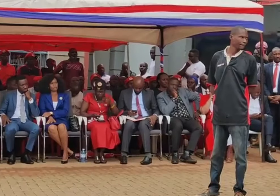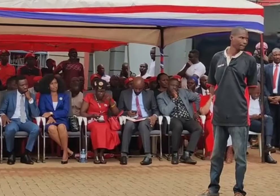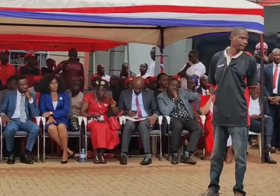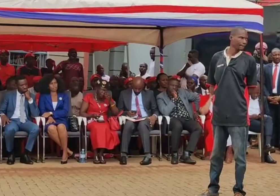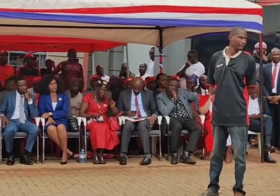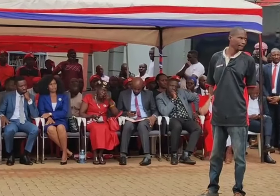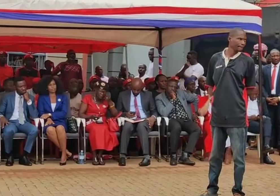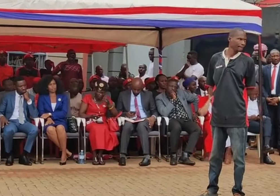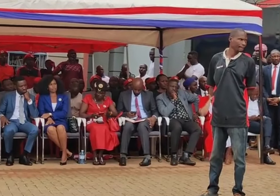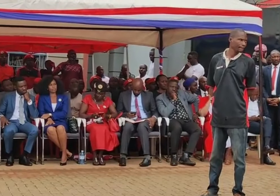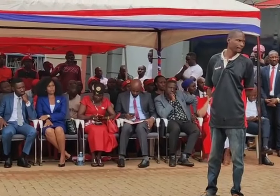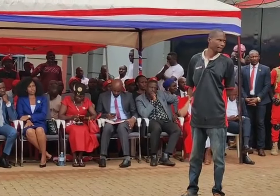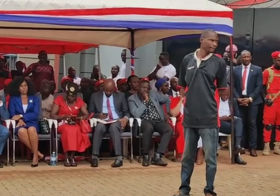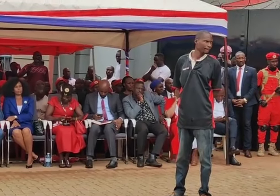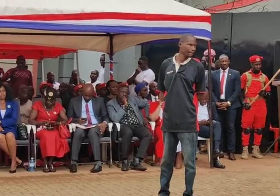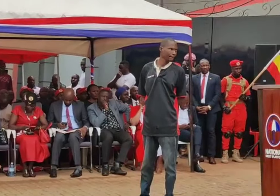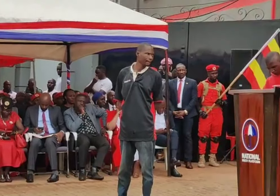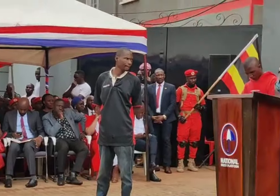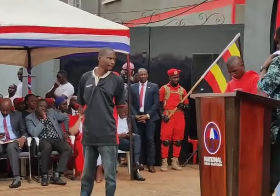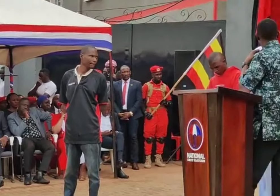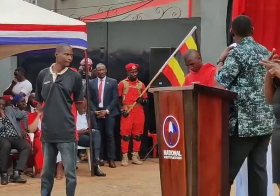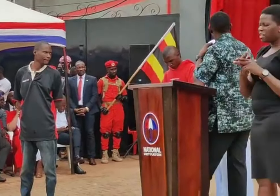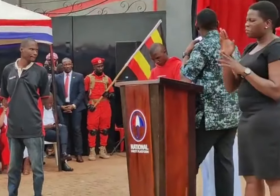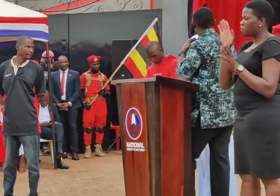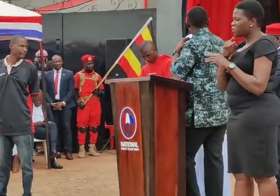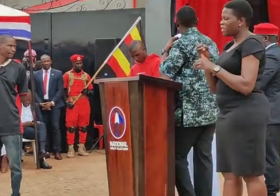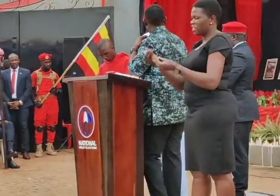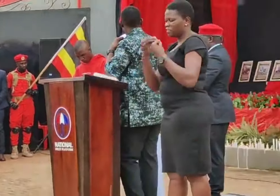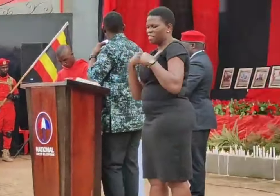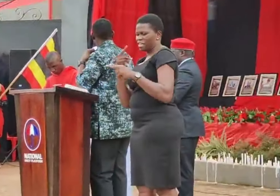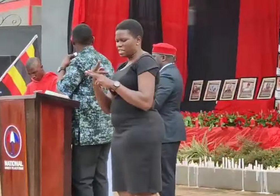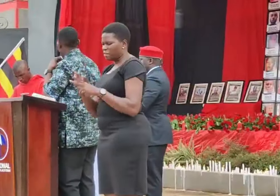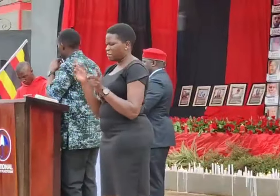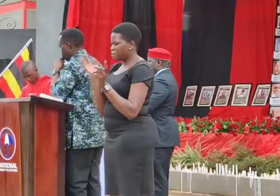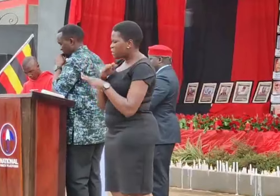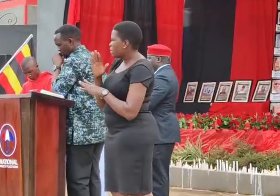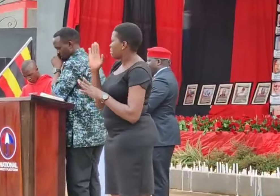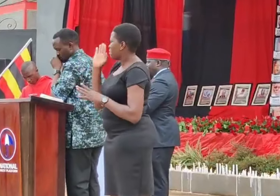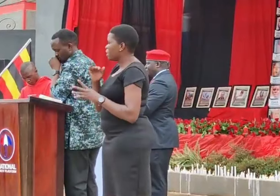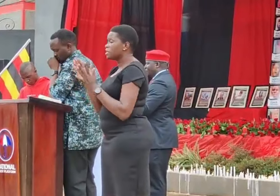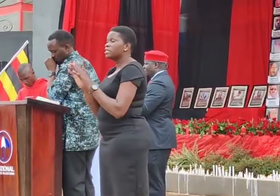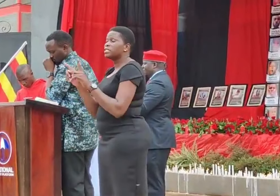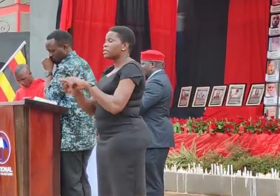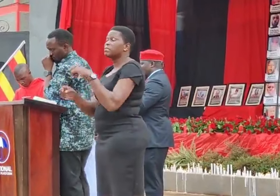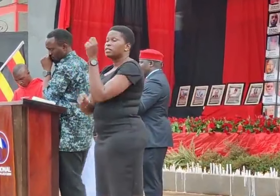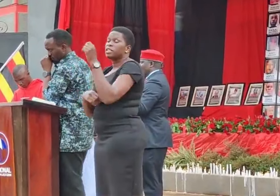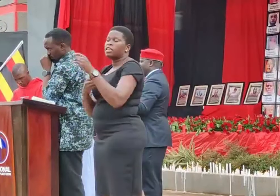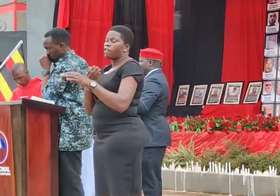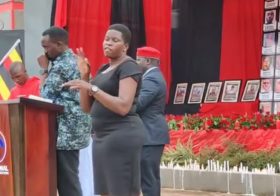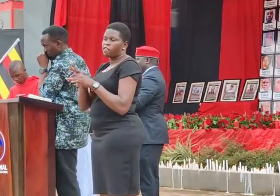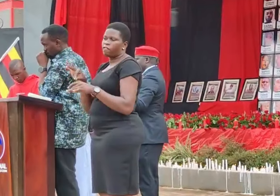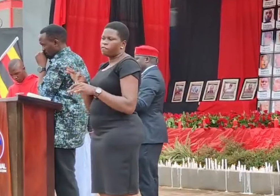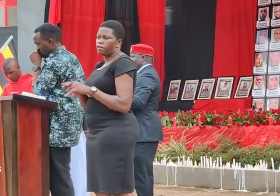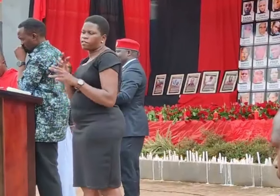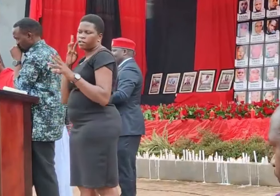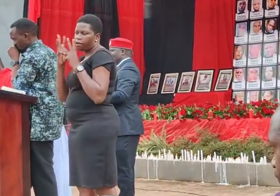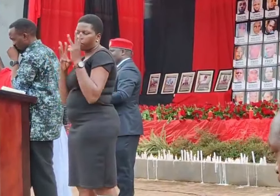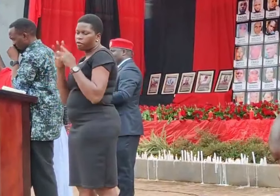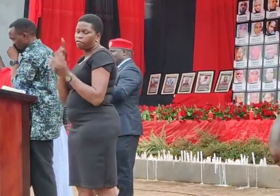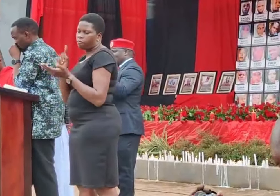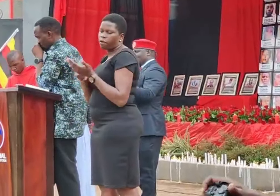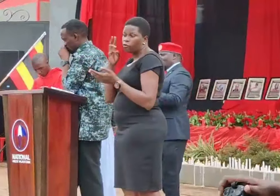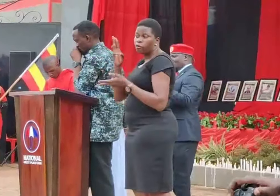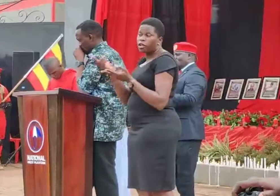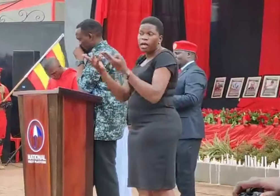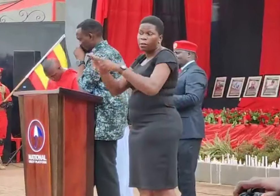regime is turning our name bad, calling us sorts of names and tarnishing us and even steal our votes. She's worried what is going to